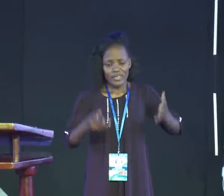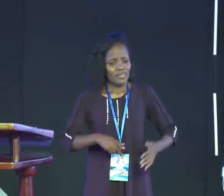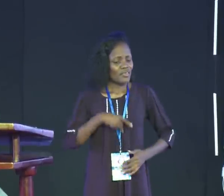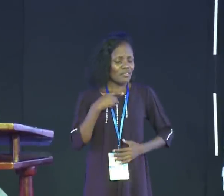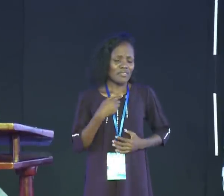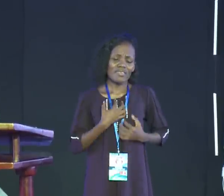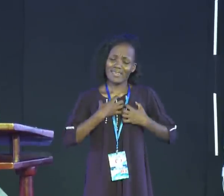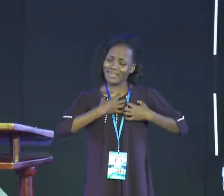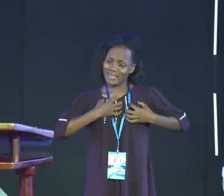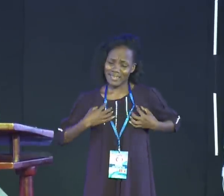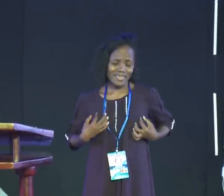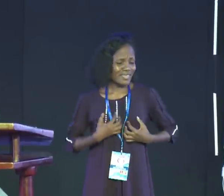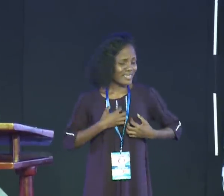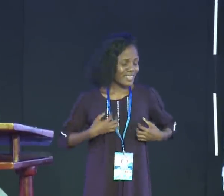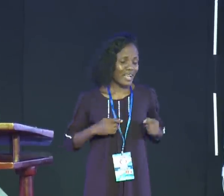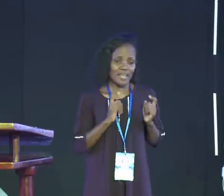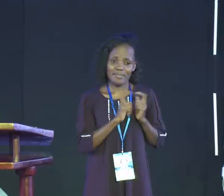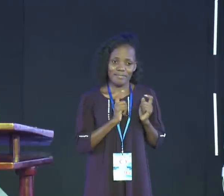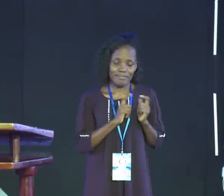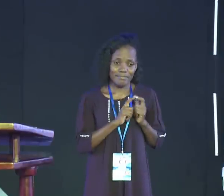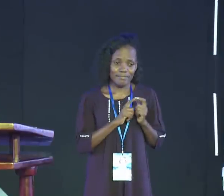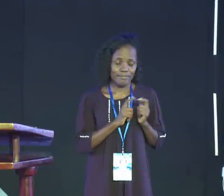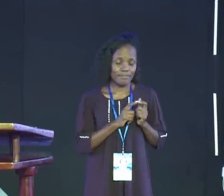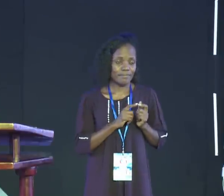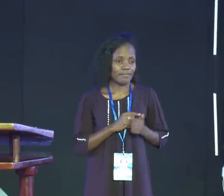wataguru and you are scratched